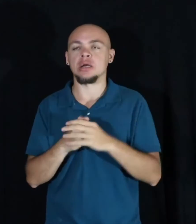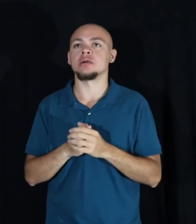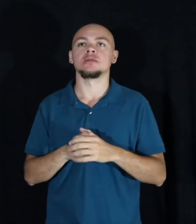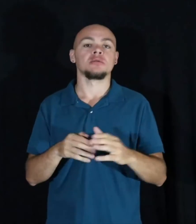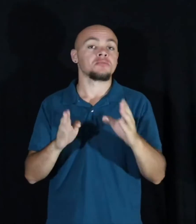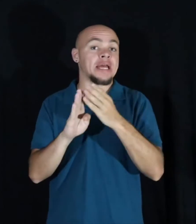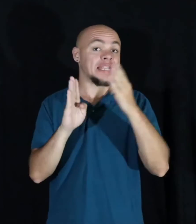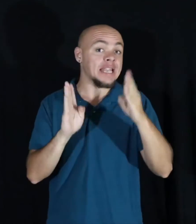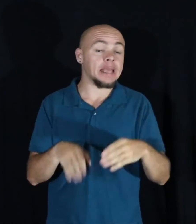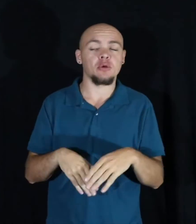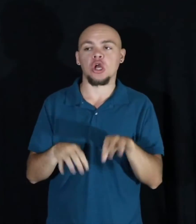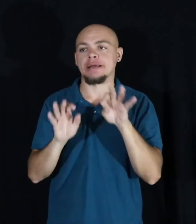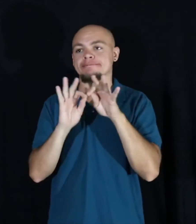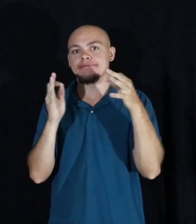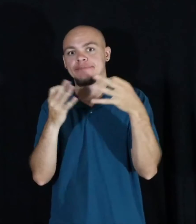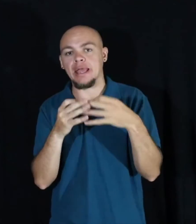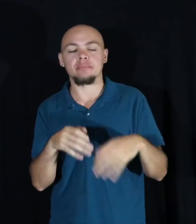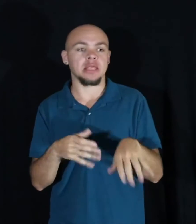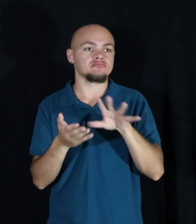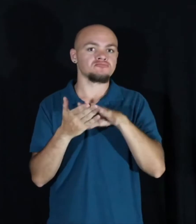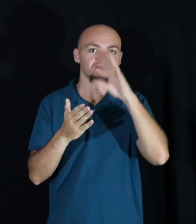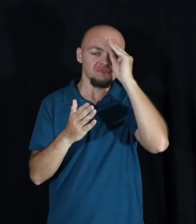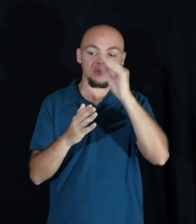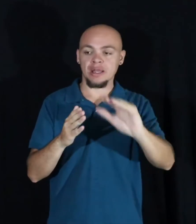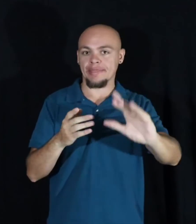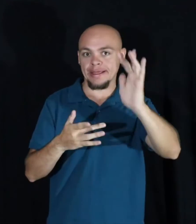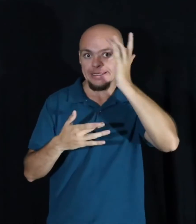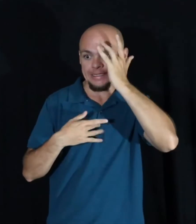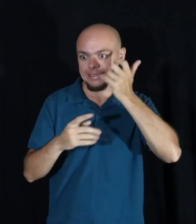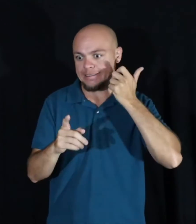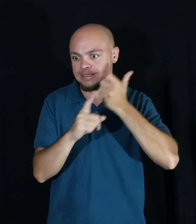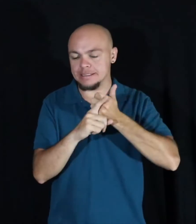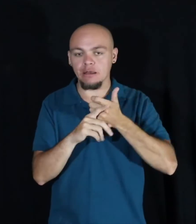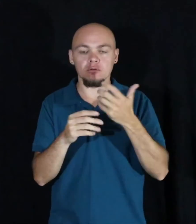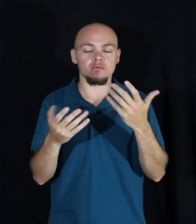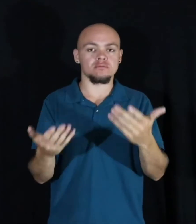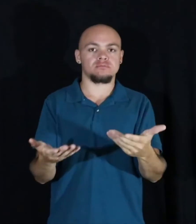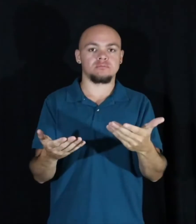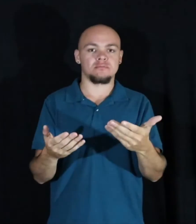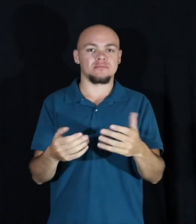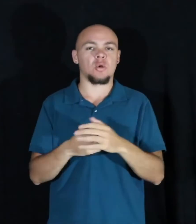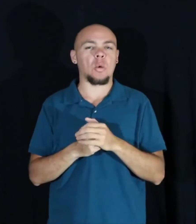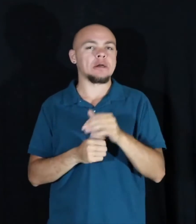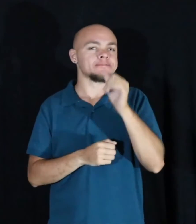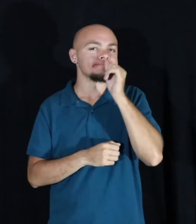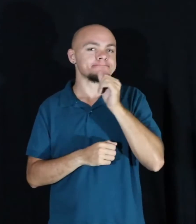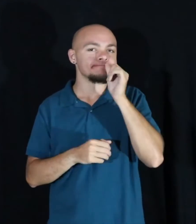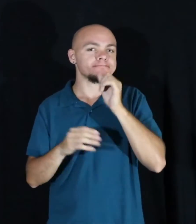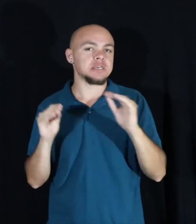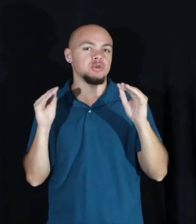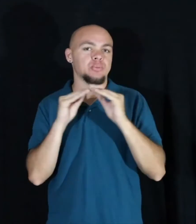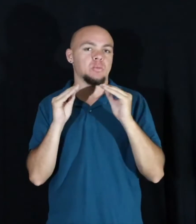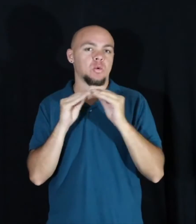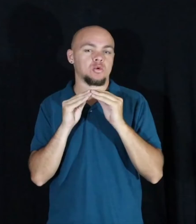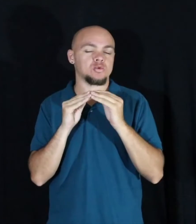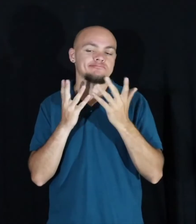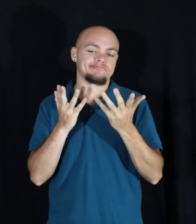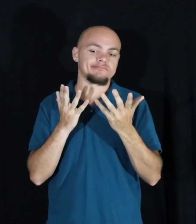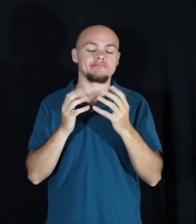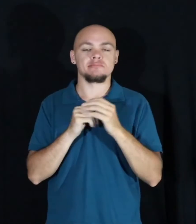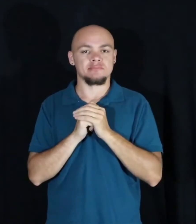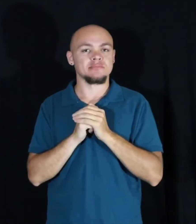family member. Maybe it's learning about the disease. Or maybe it's just being more patient when you're out and about in the